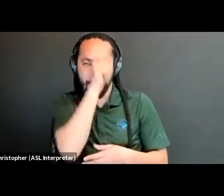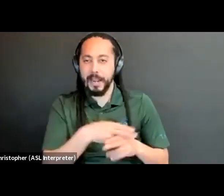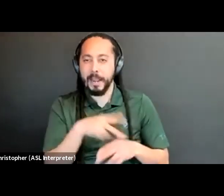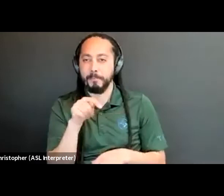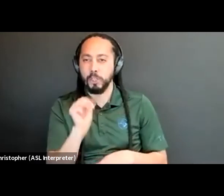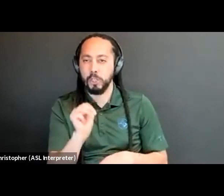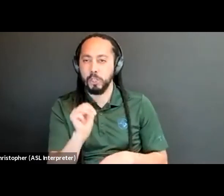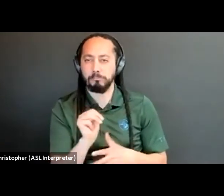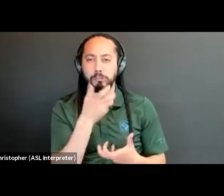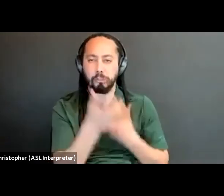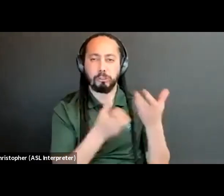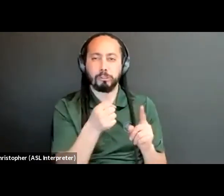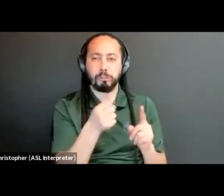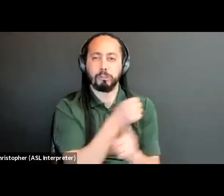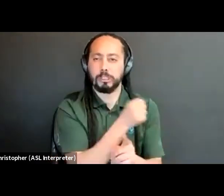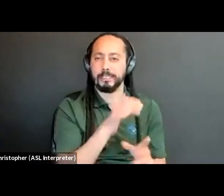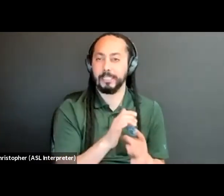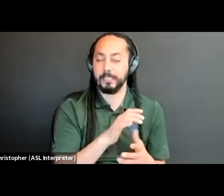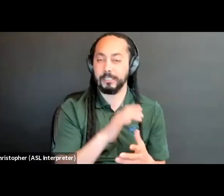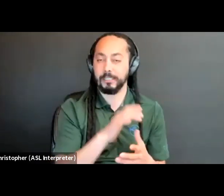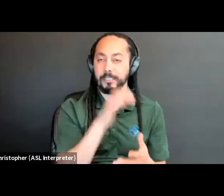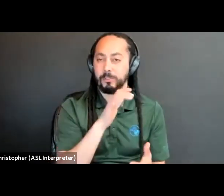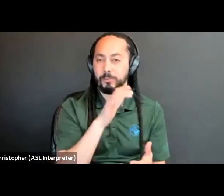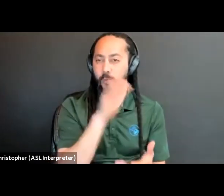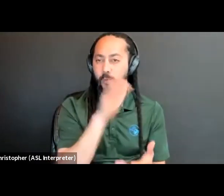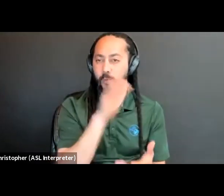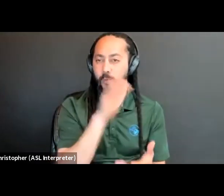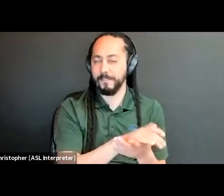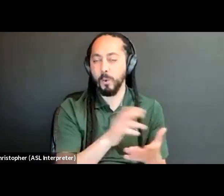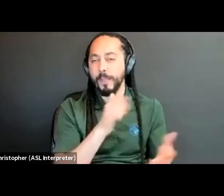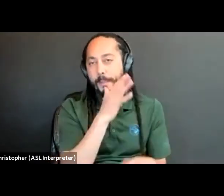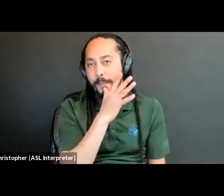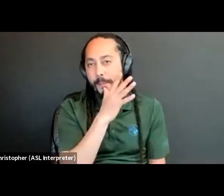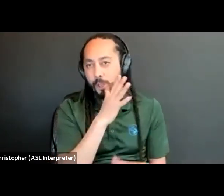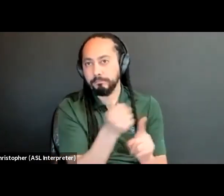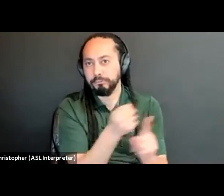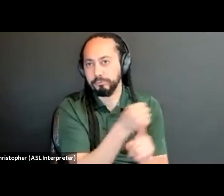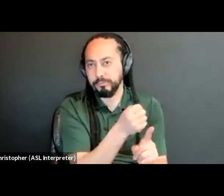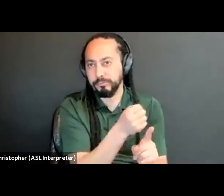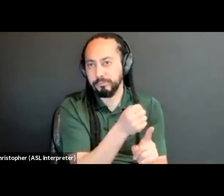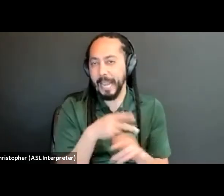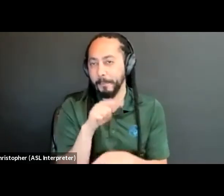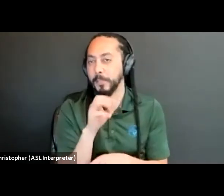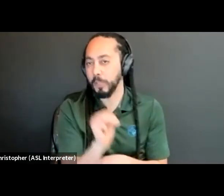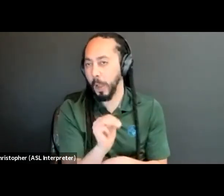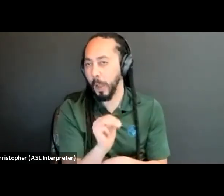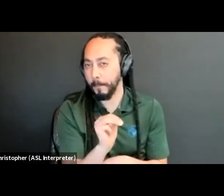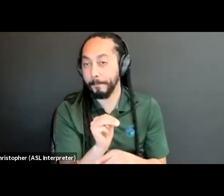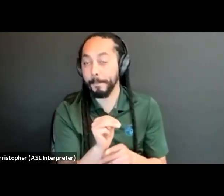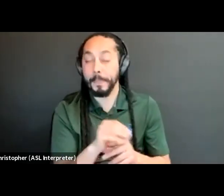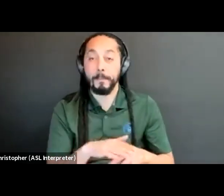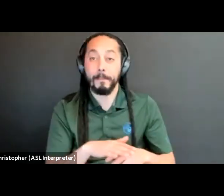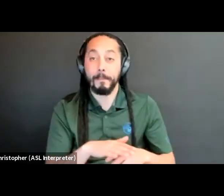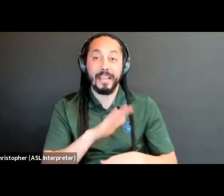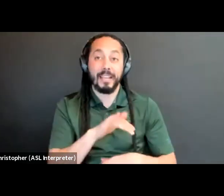assaulting the mother of this little boy, his purpose is probably to